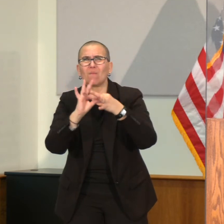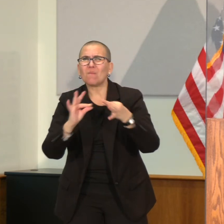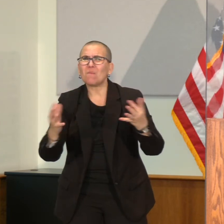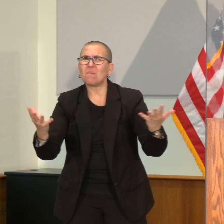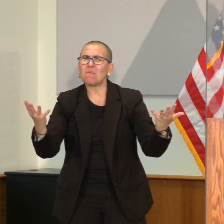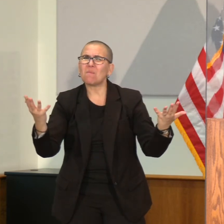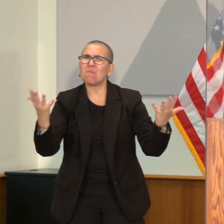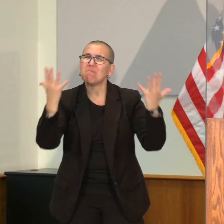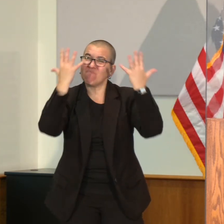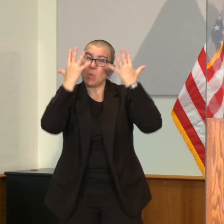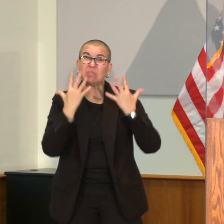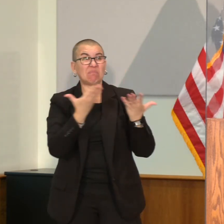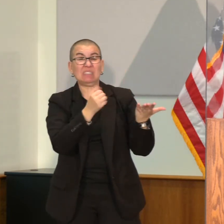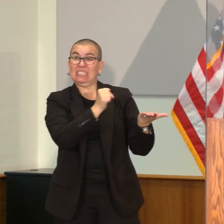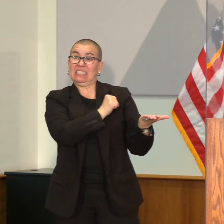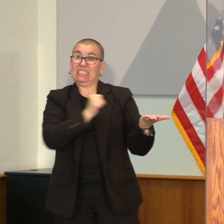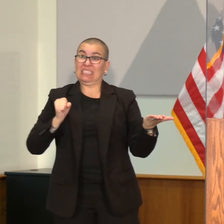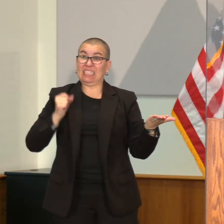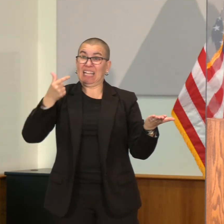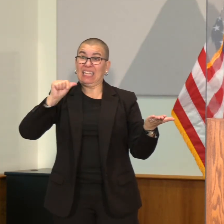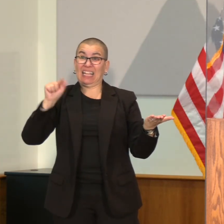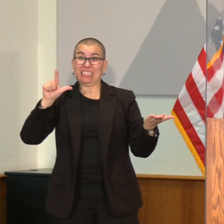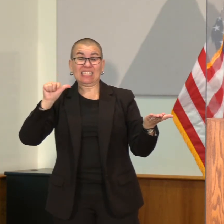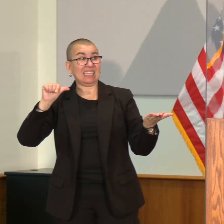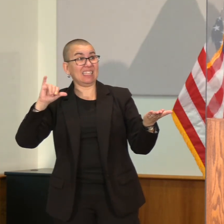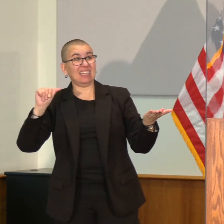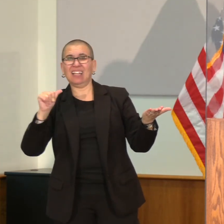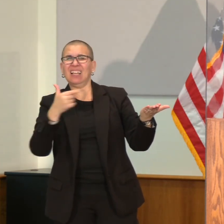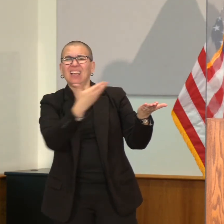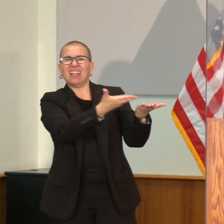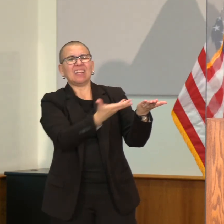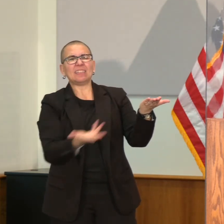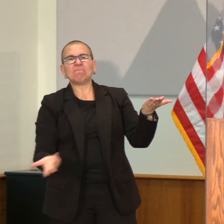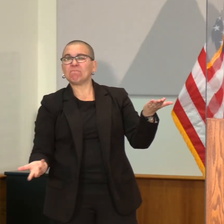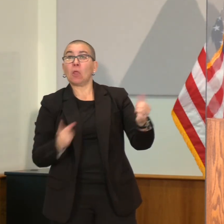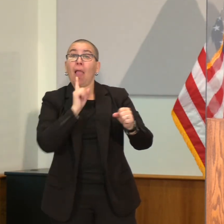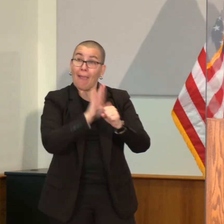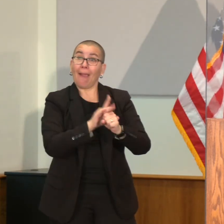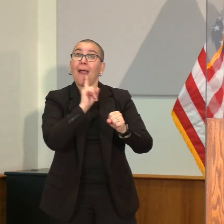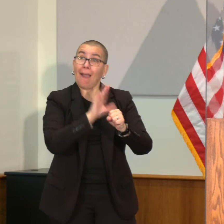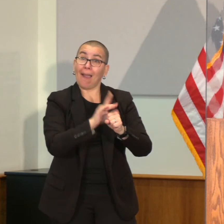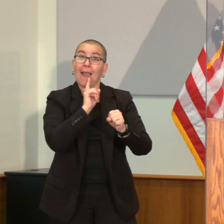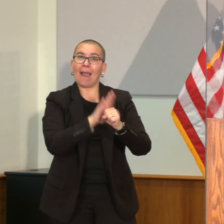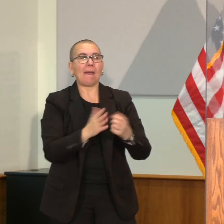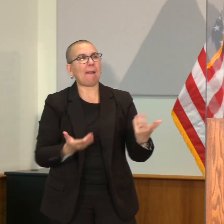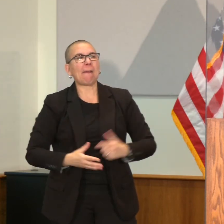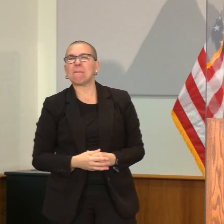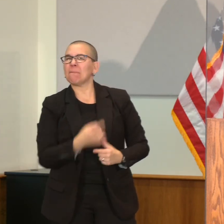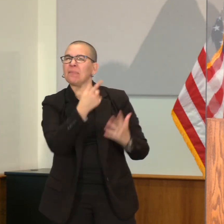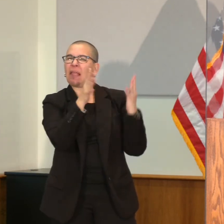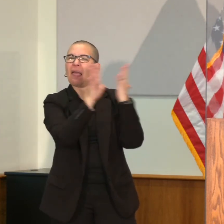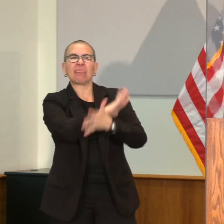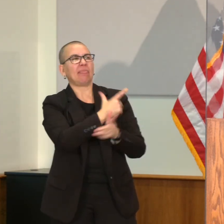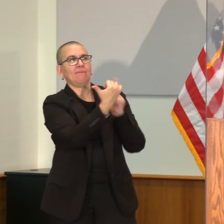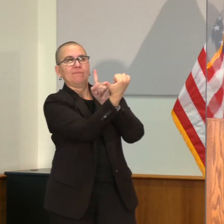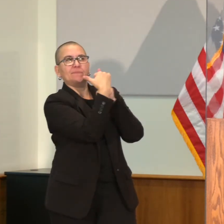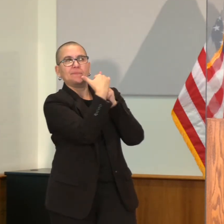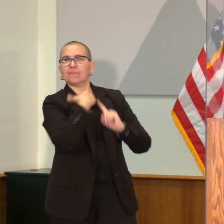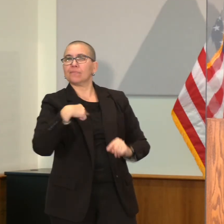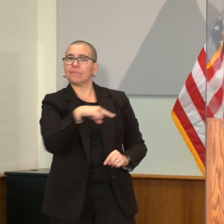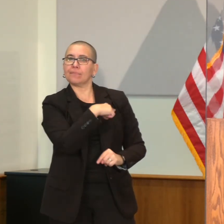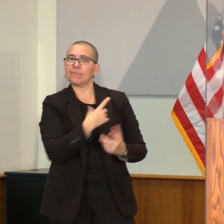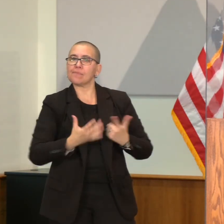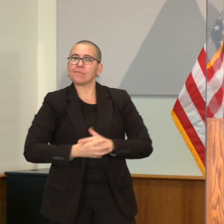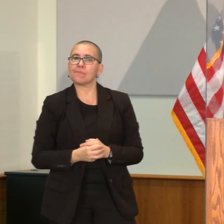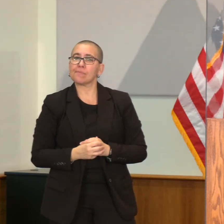has not made good on his promises. My father, who is no longer with us, always would say to me and my brothers and others